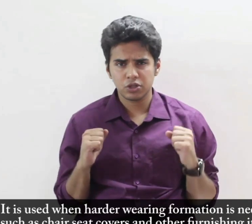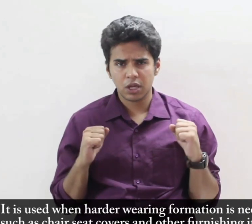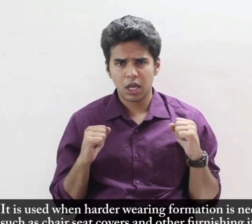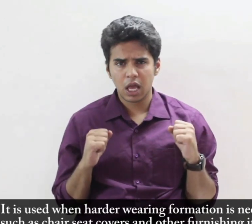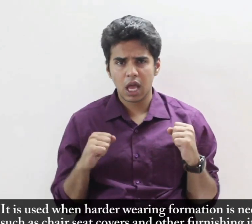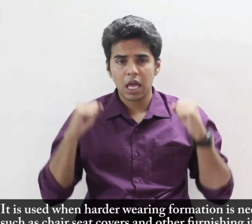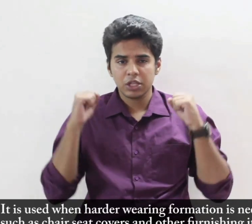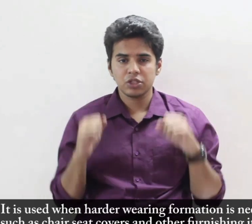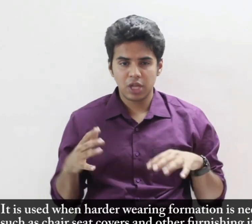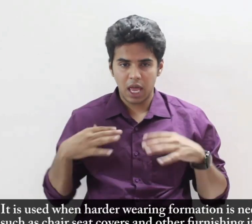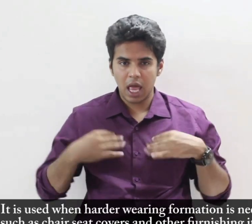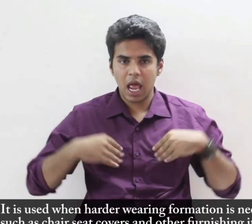items.